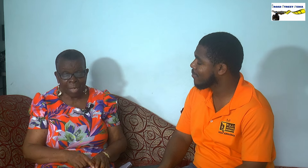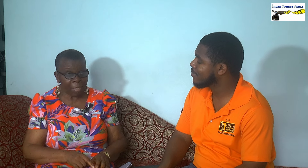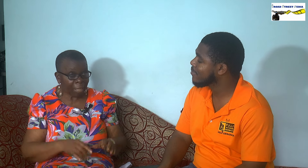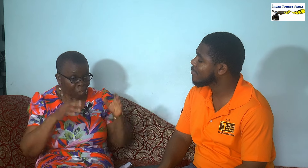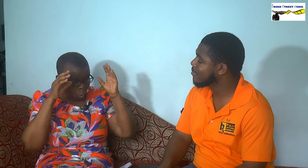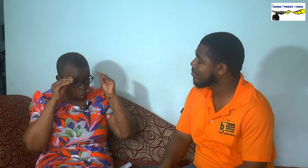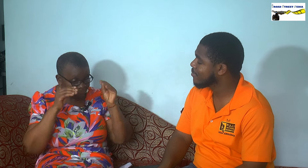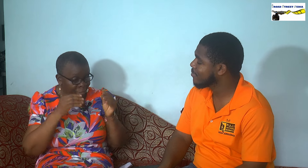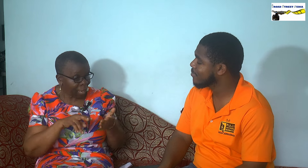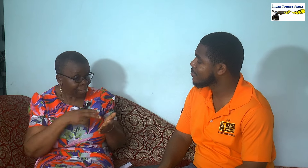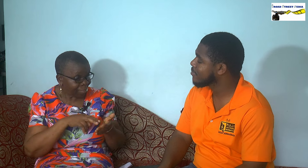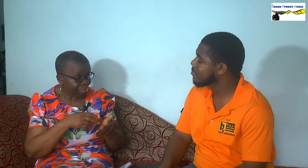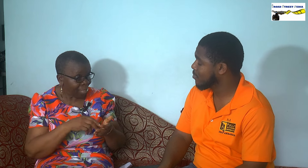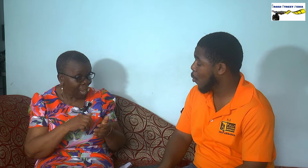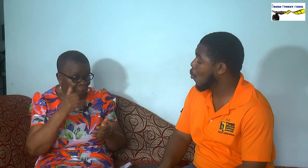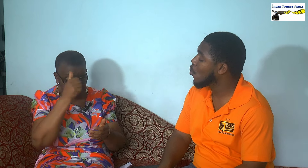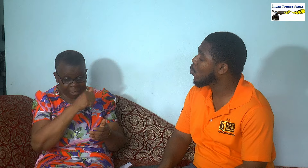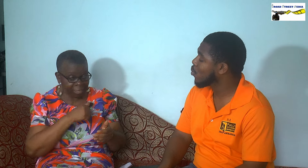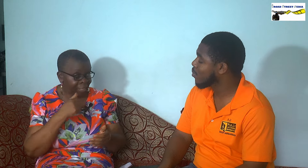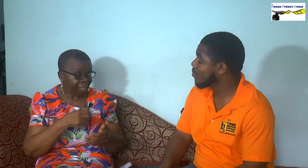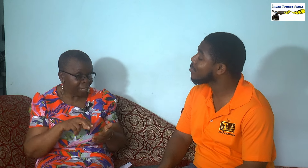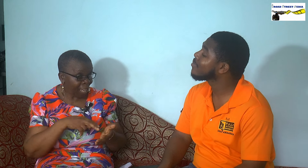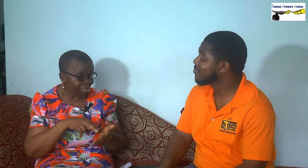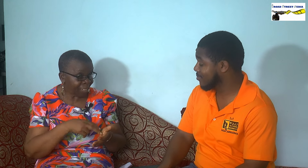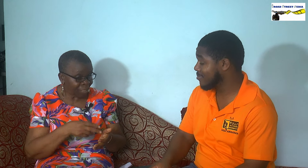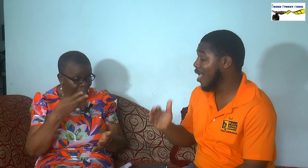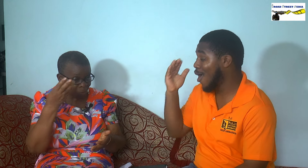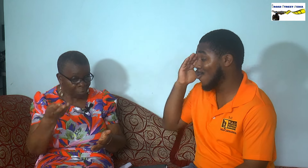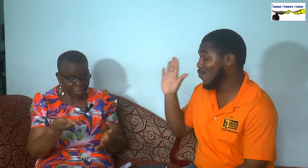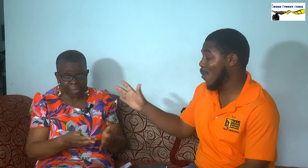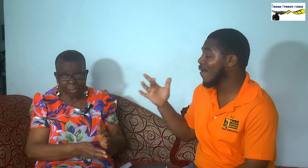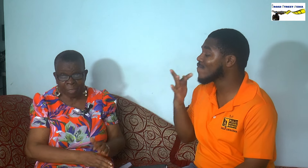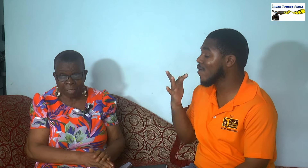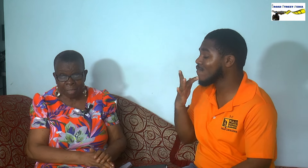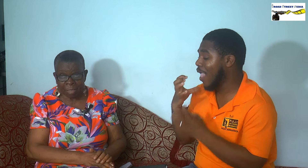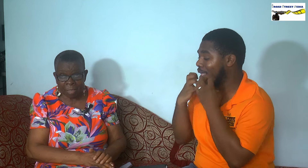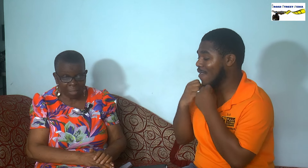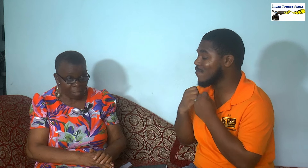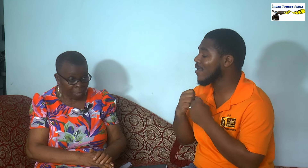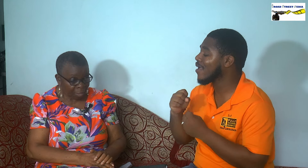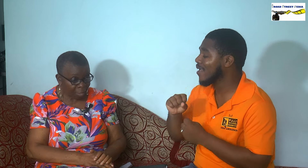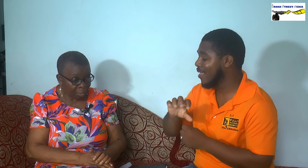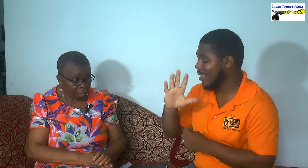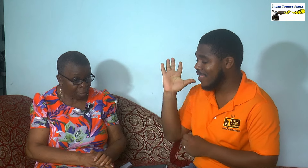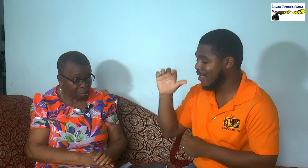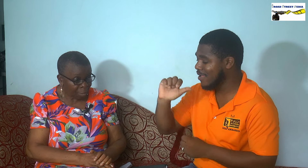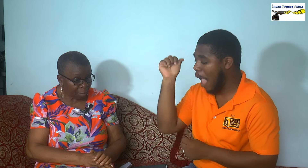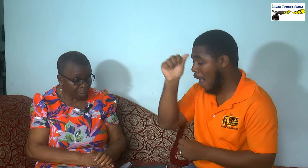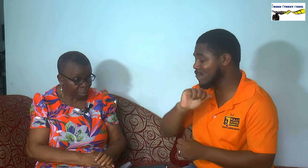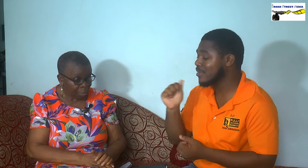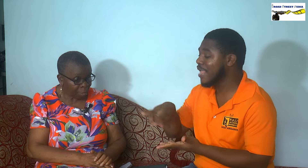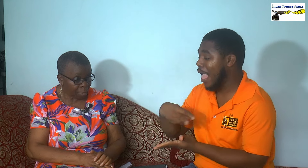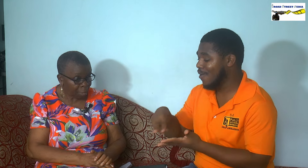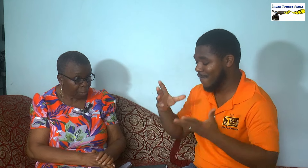And I taught dancing, African dancing over there. I know that's your favorite. You love African